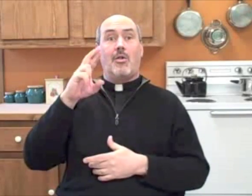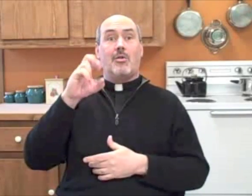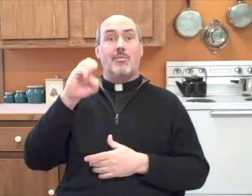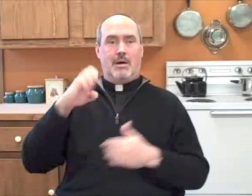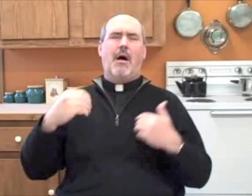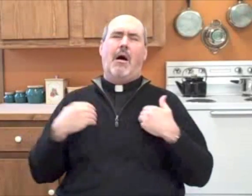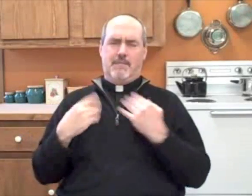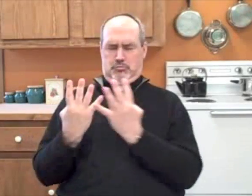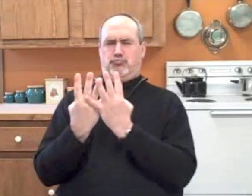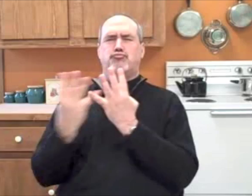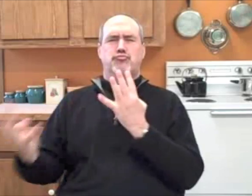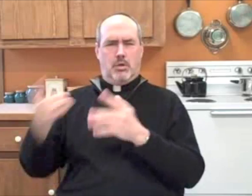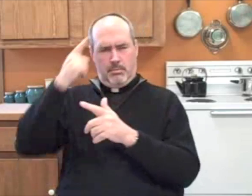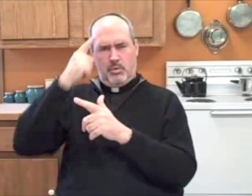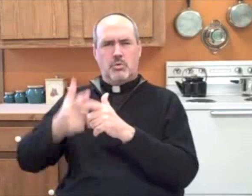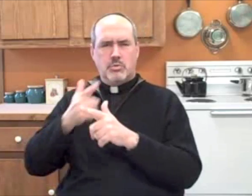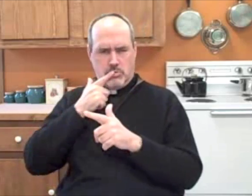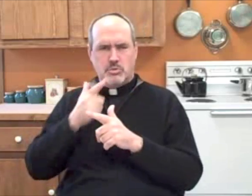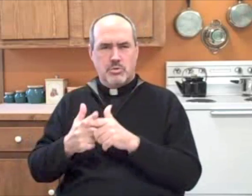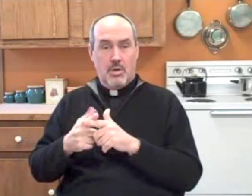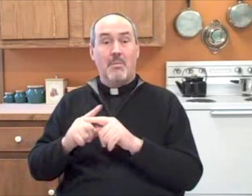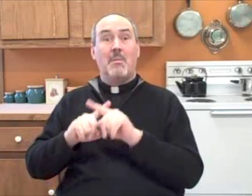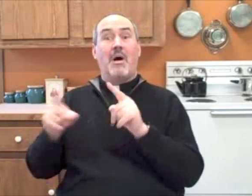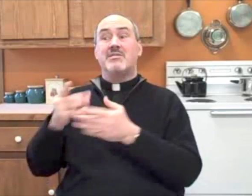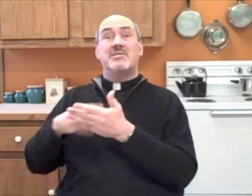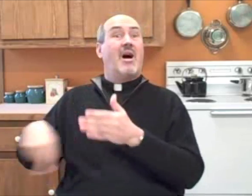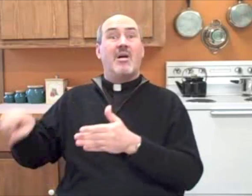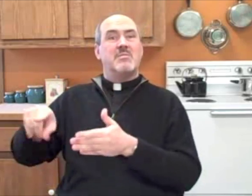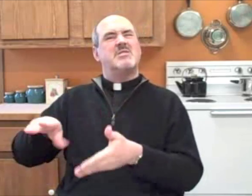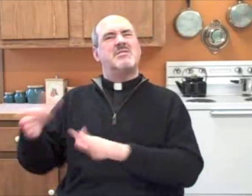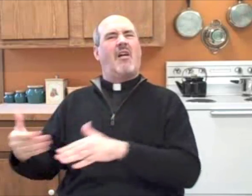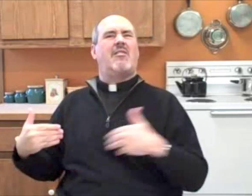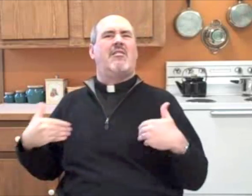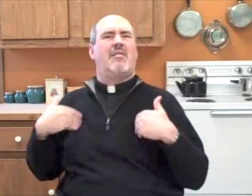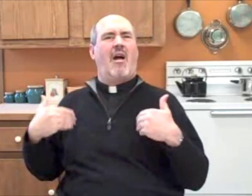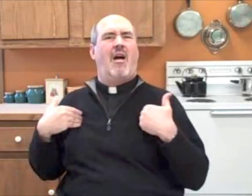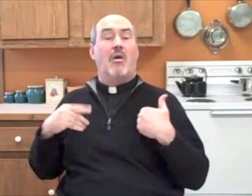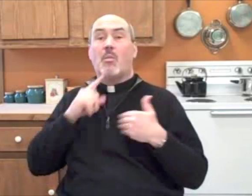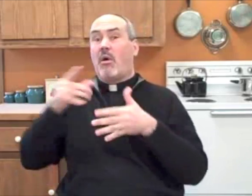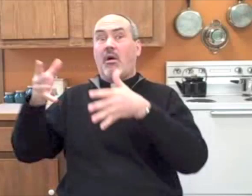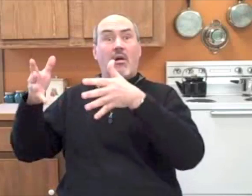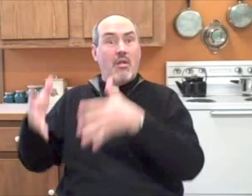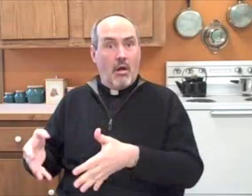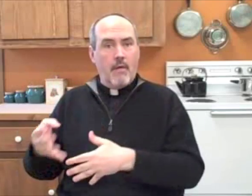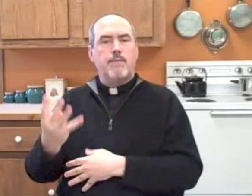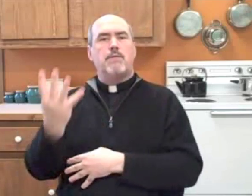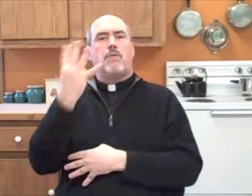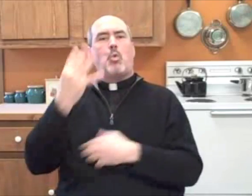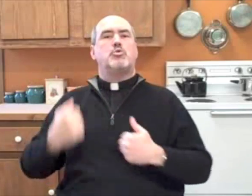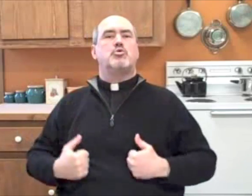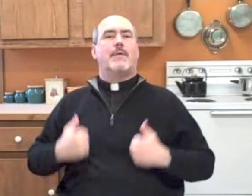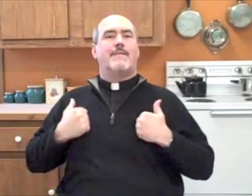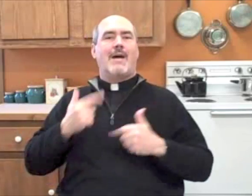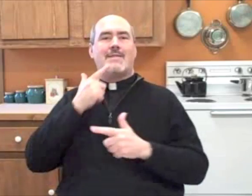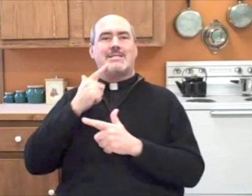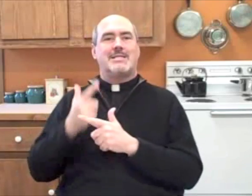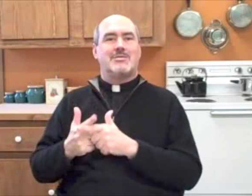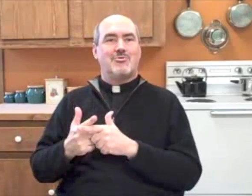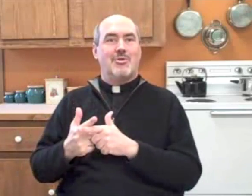Saint Therese had many brothers and sisters, most of whom died at a young age. And at the end, there were only 4